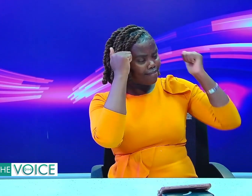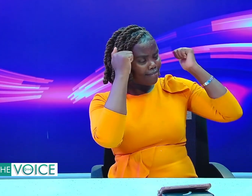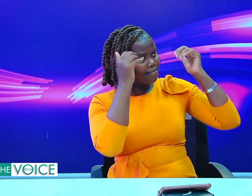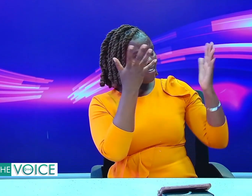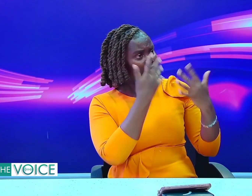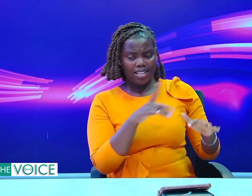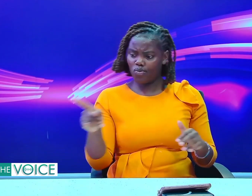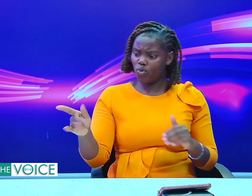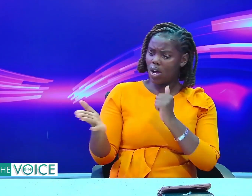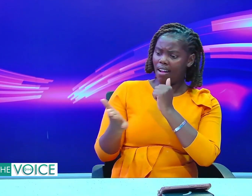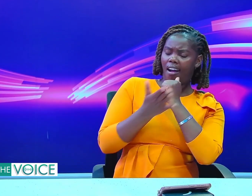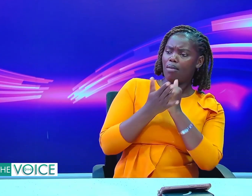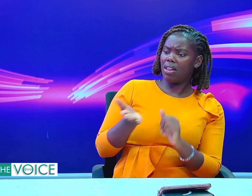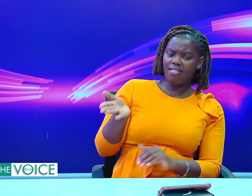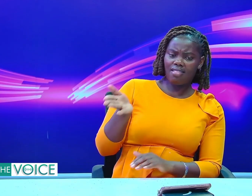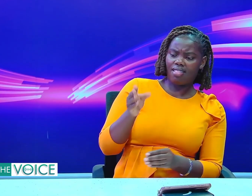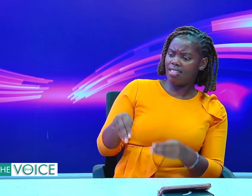people with disability,